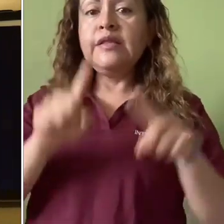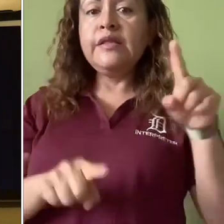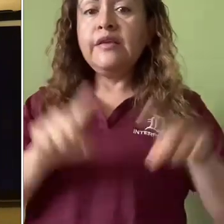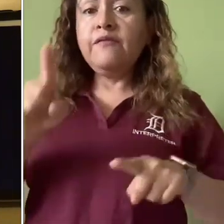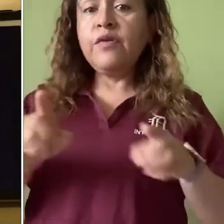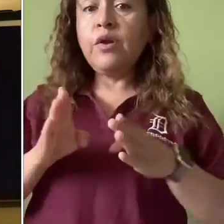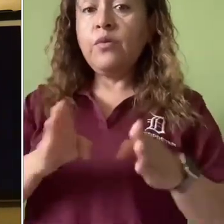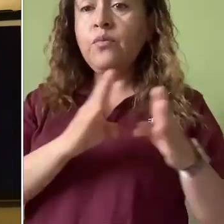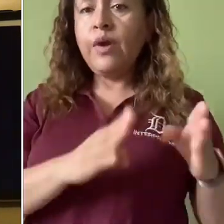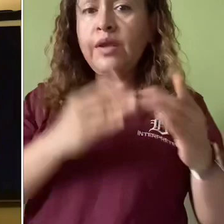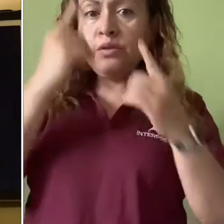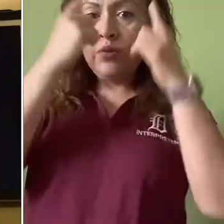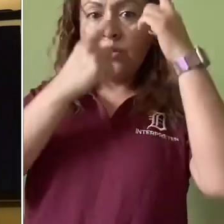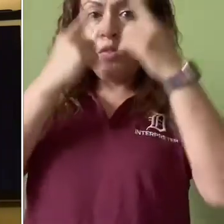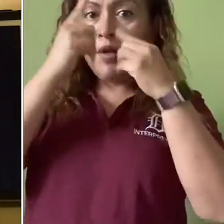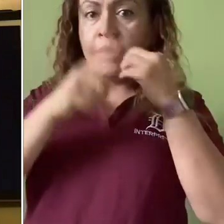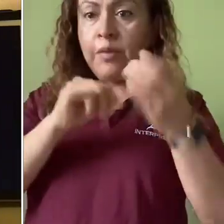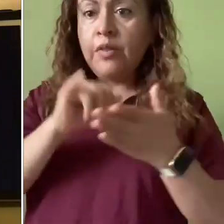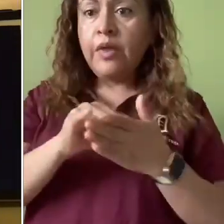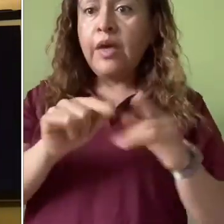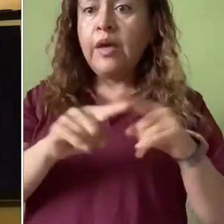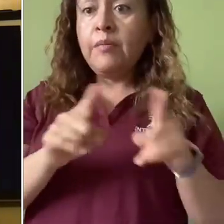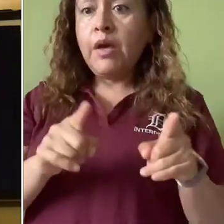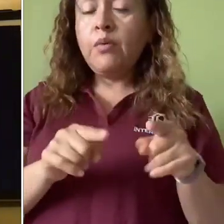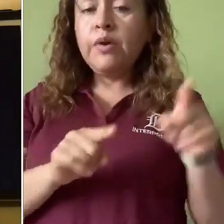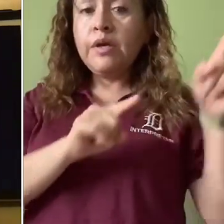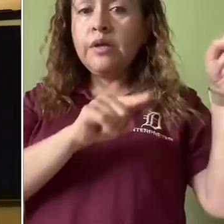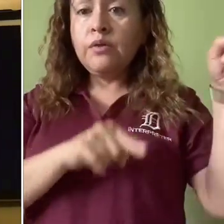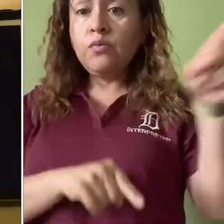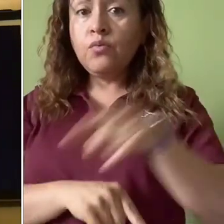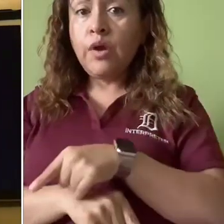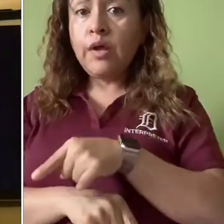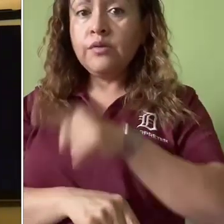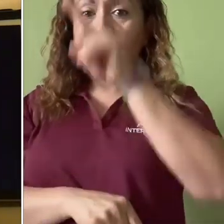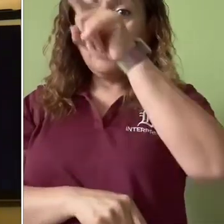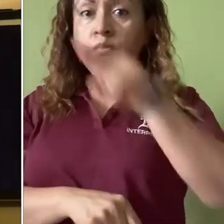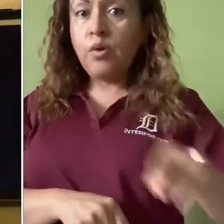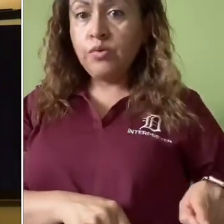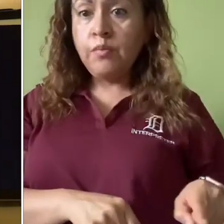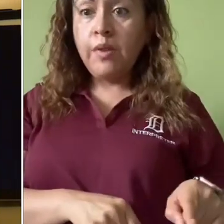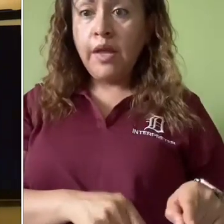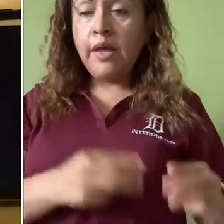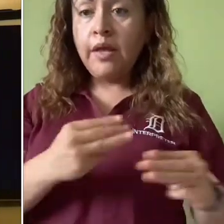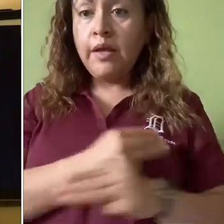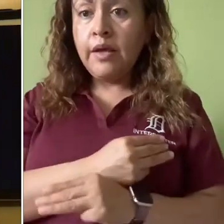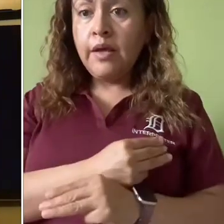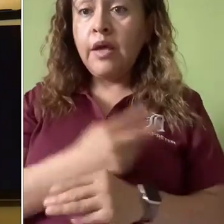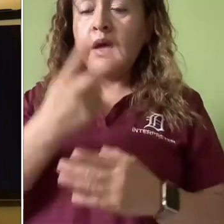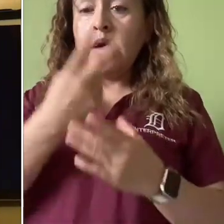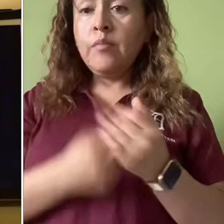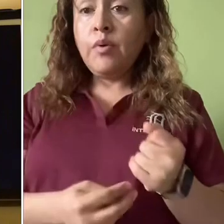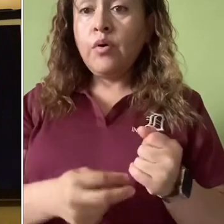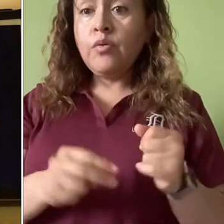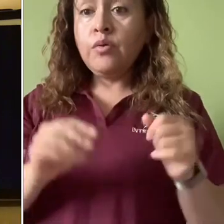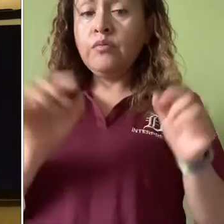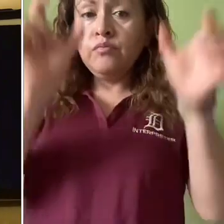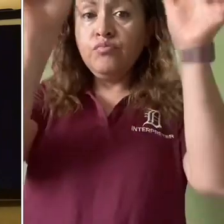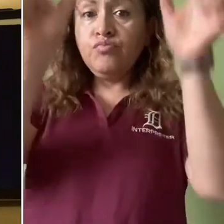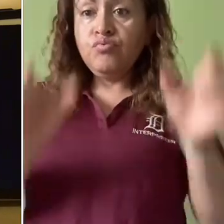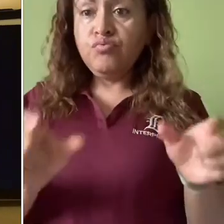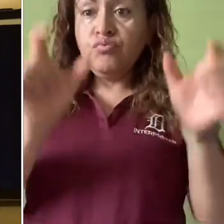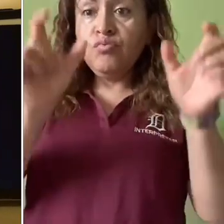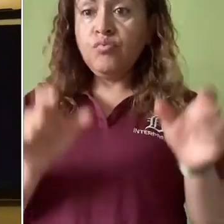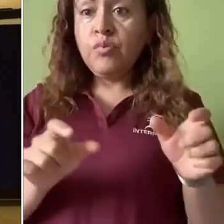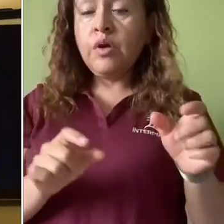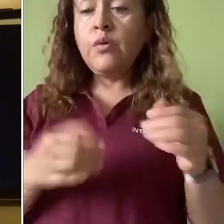So we can, well, there's multiple ways that you could think about this. You could cross multiply, and you get, which is really just multiplying